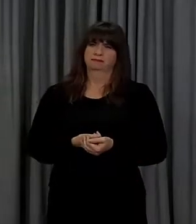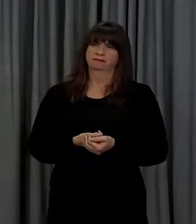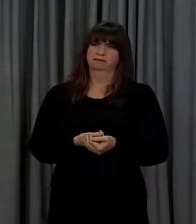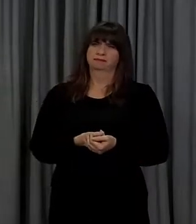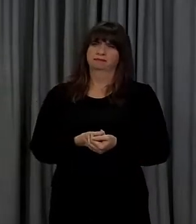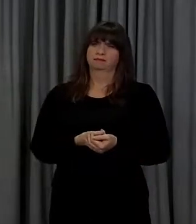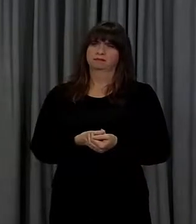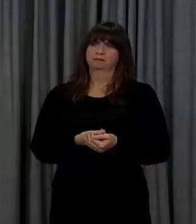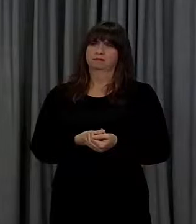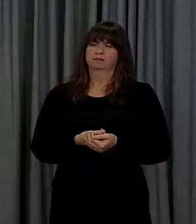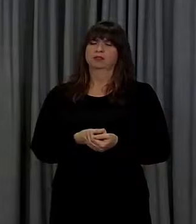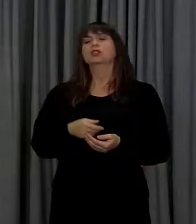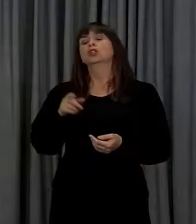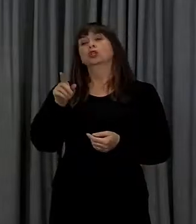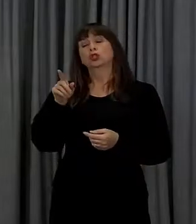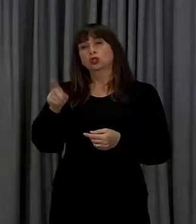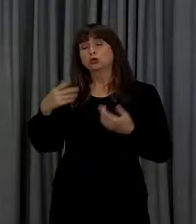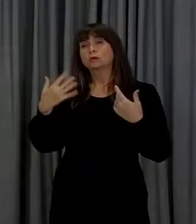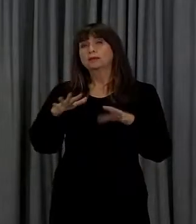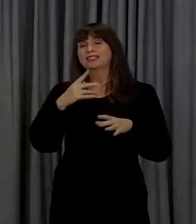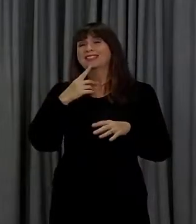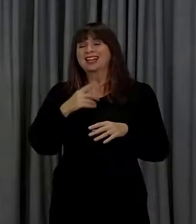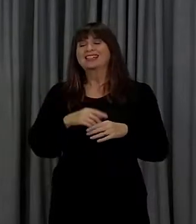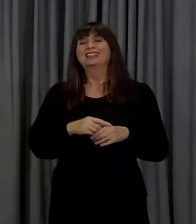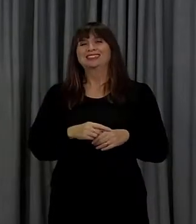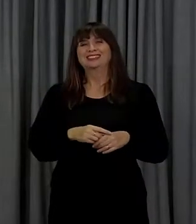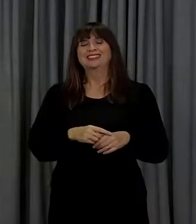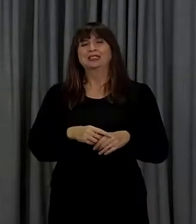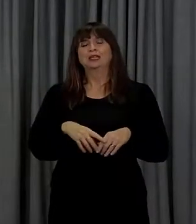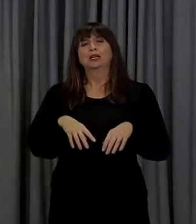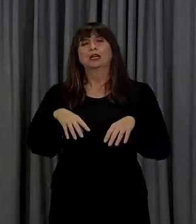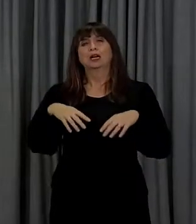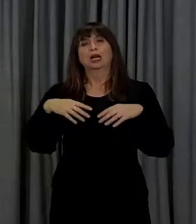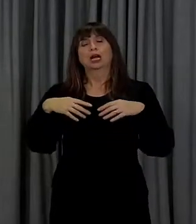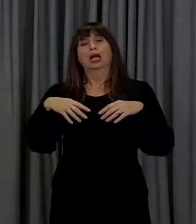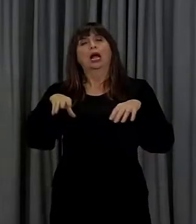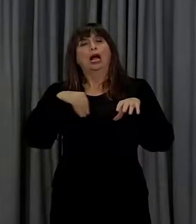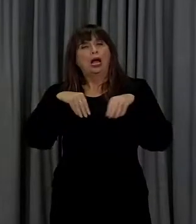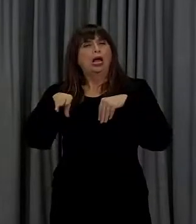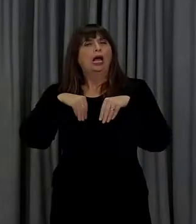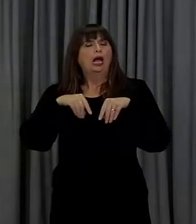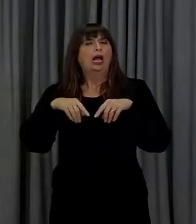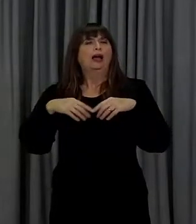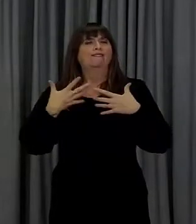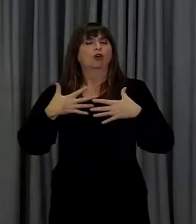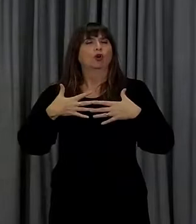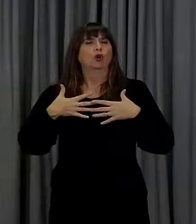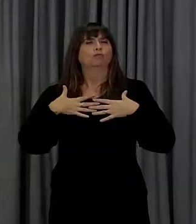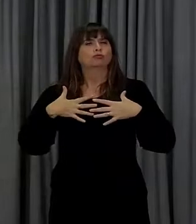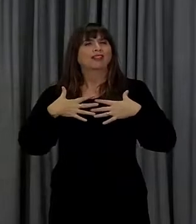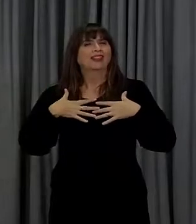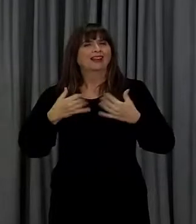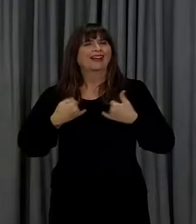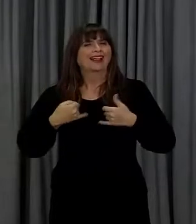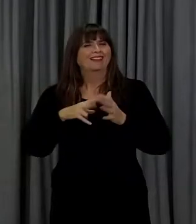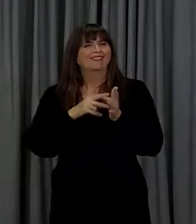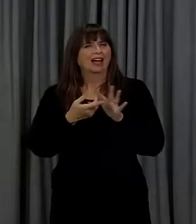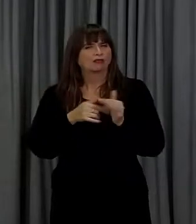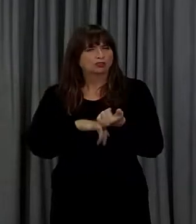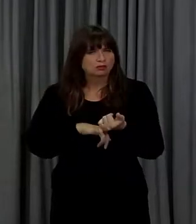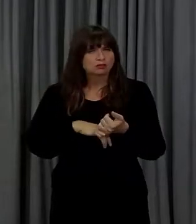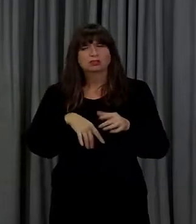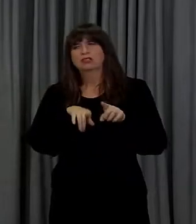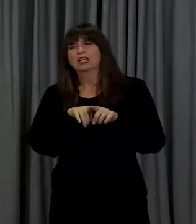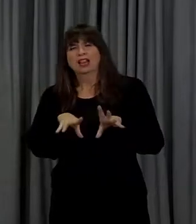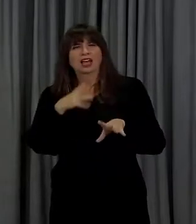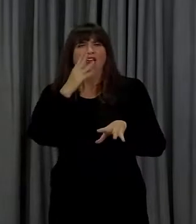Given that you say respiratory illnesses won't lead to unsustainable pressure on the NHS, but those working on the front line argue that it's